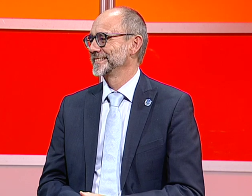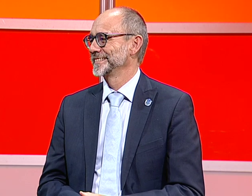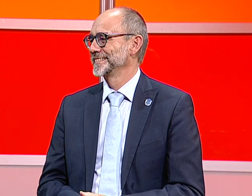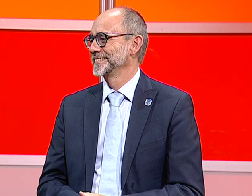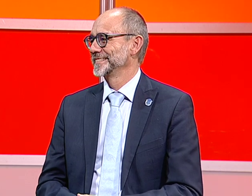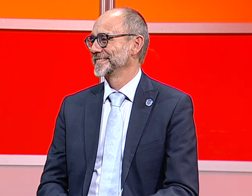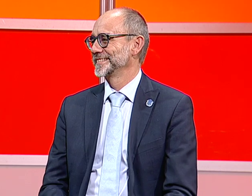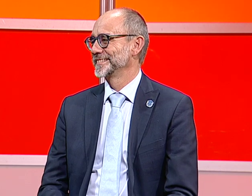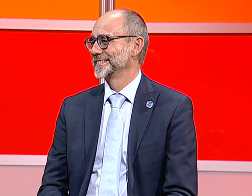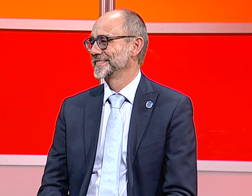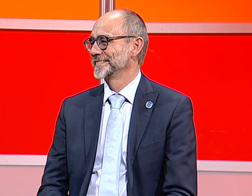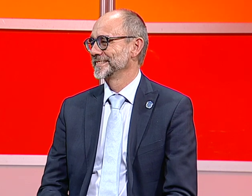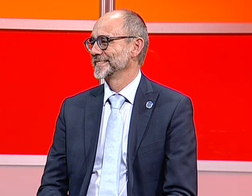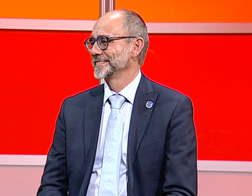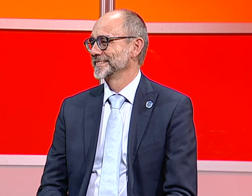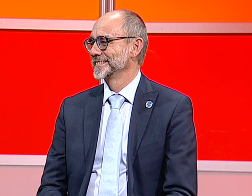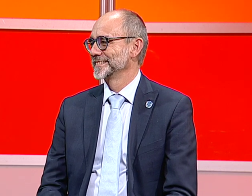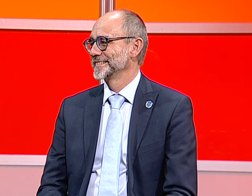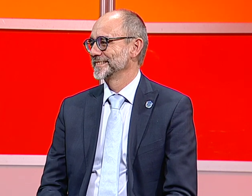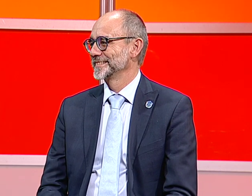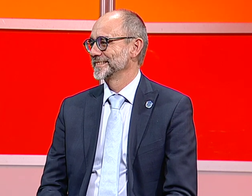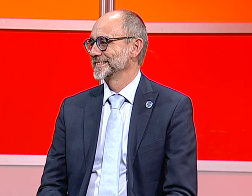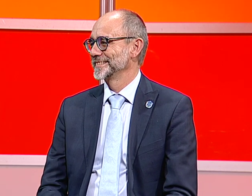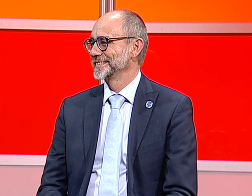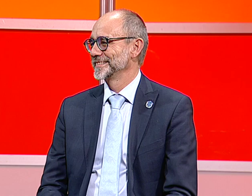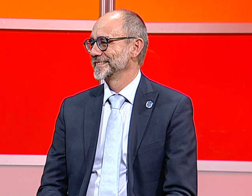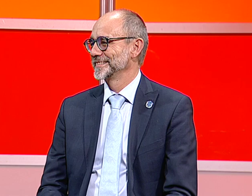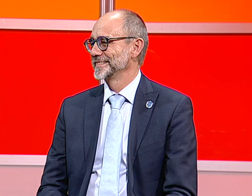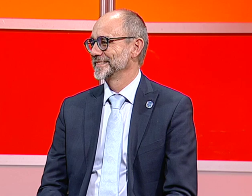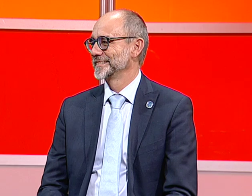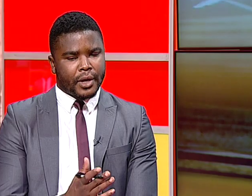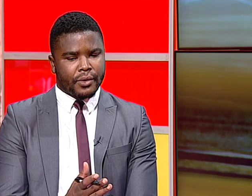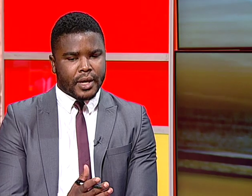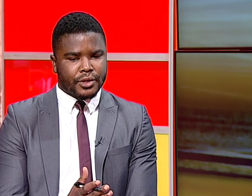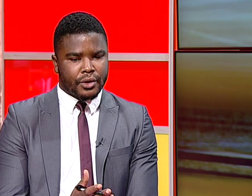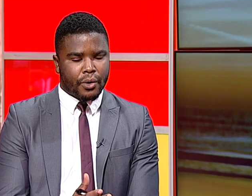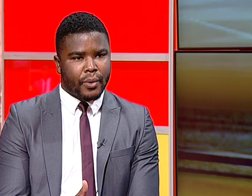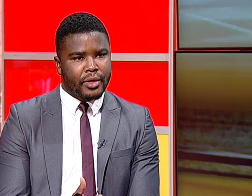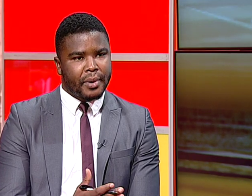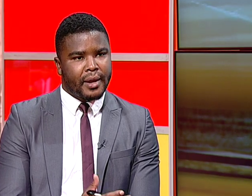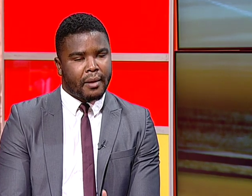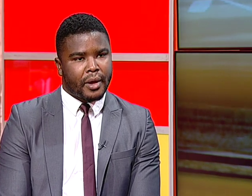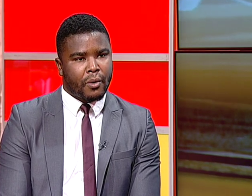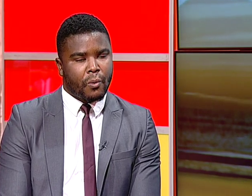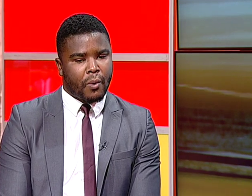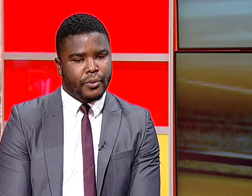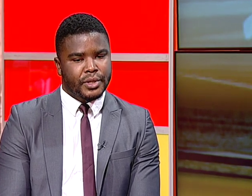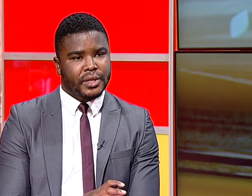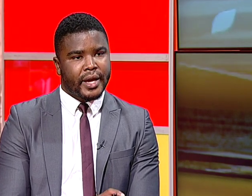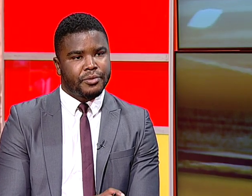Fantastic. And one thing is recognize Namibian Sign Language. Yep. And I wanted to ask, you know, with the pandemic, what would you say has been